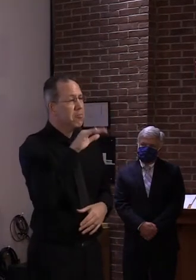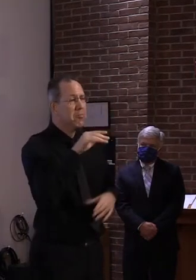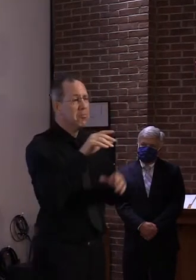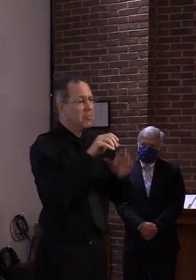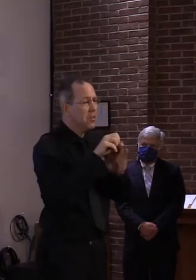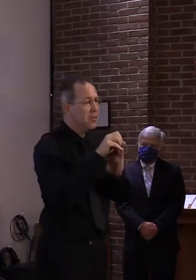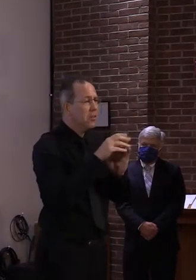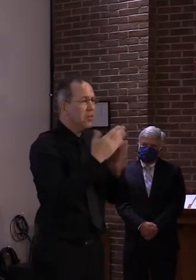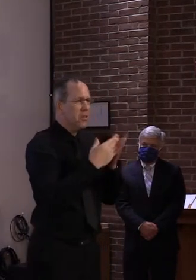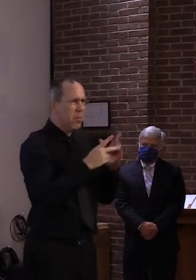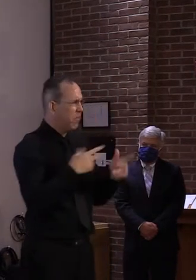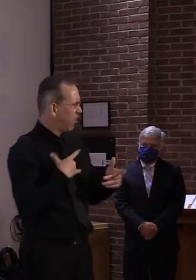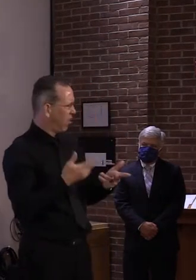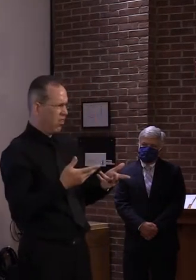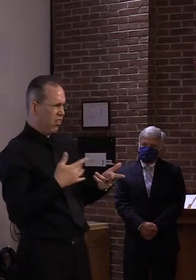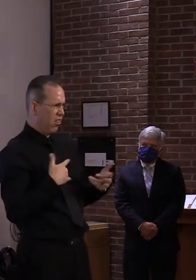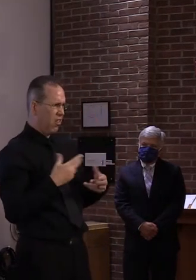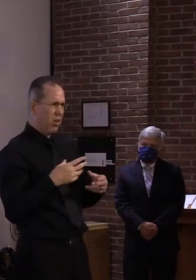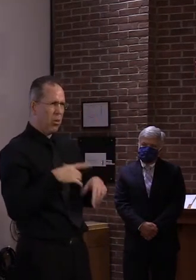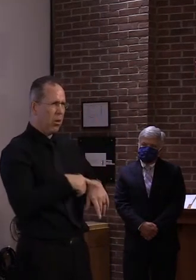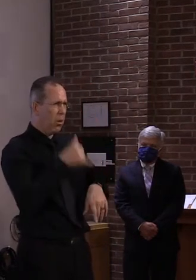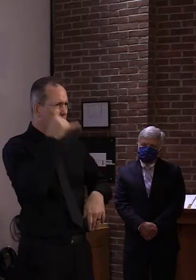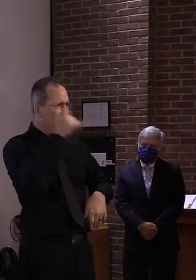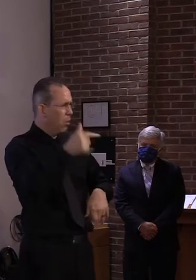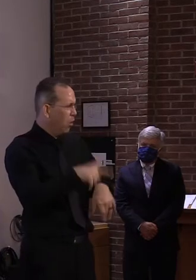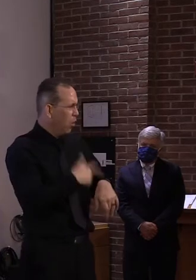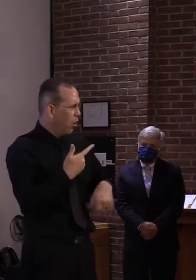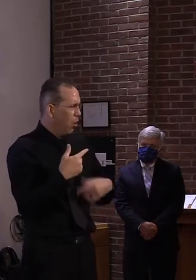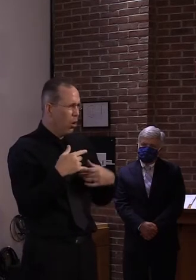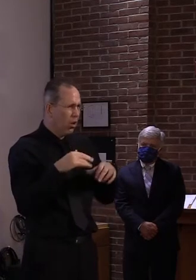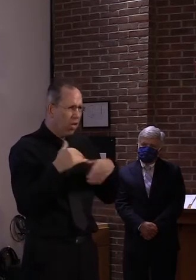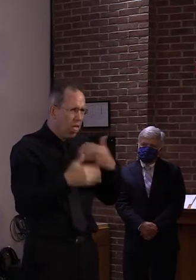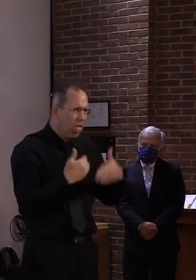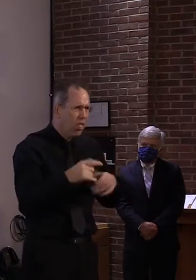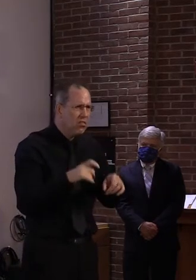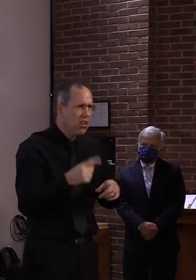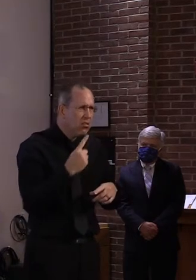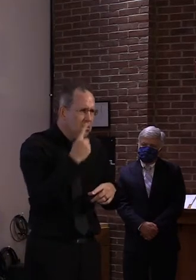it's not correct for the majority of people, though. One of the